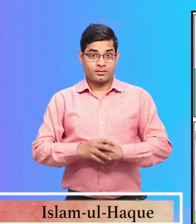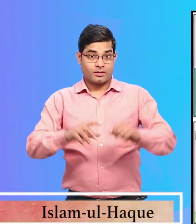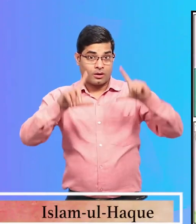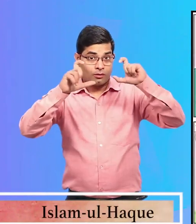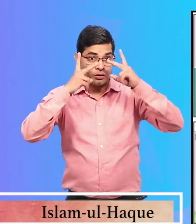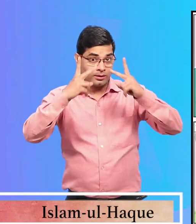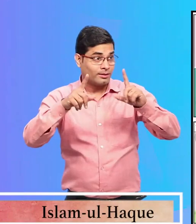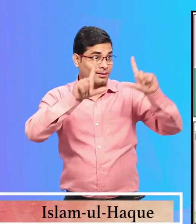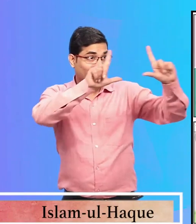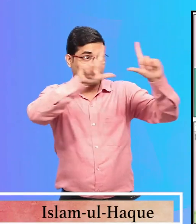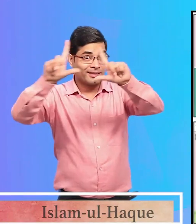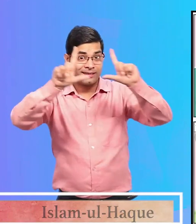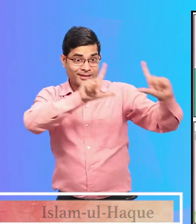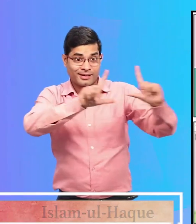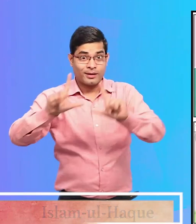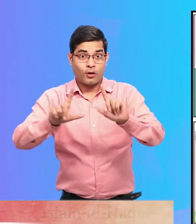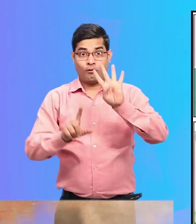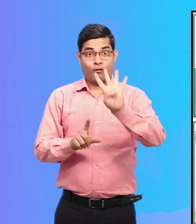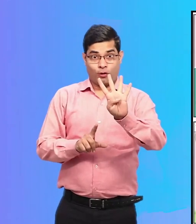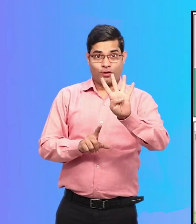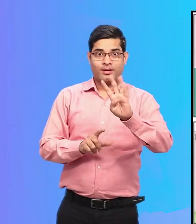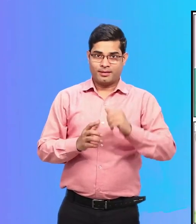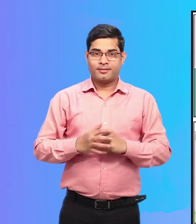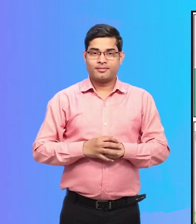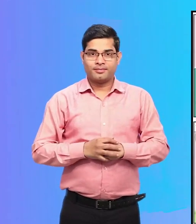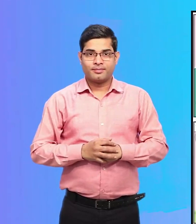There are 4 pictures in this frame.